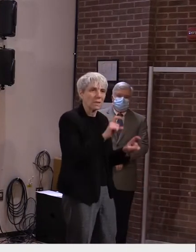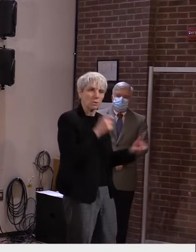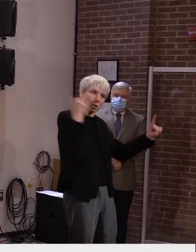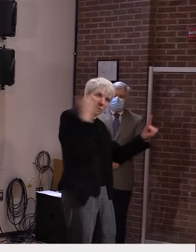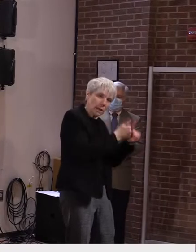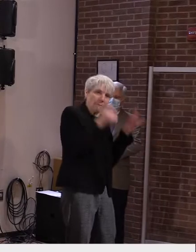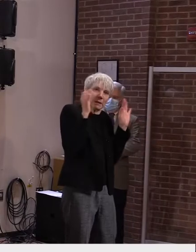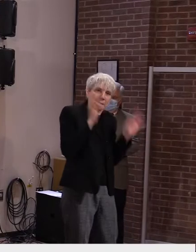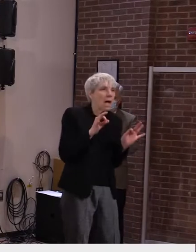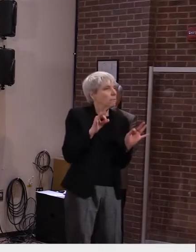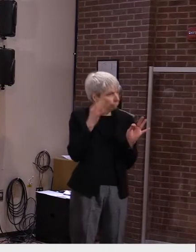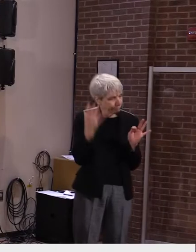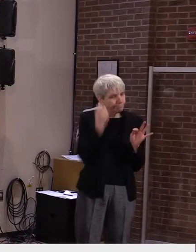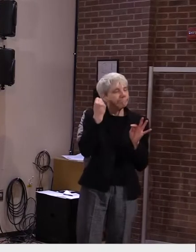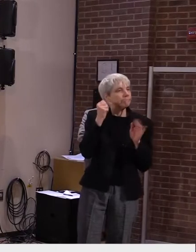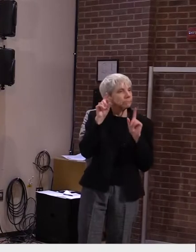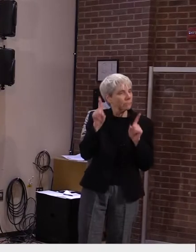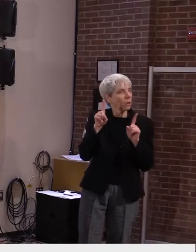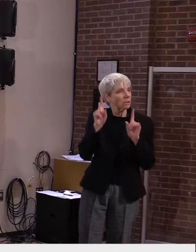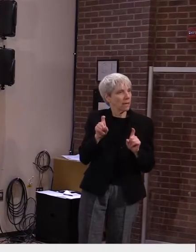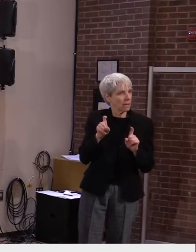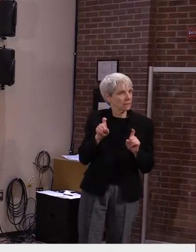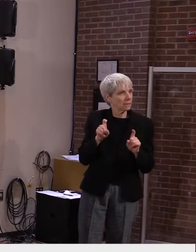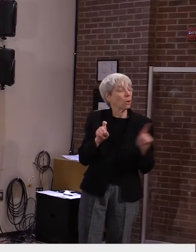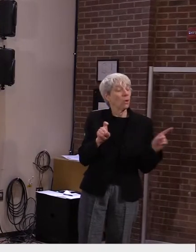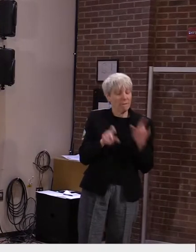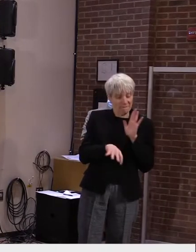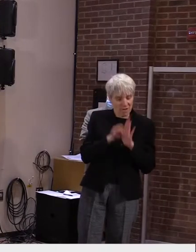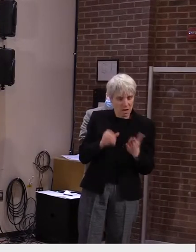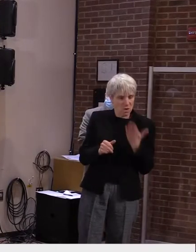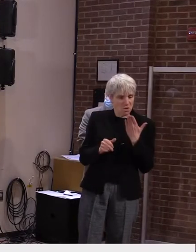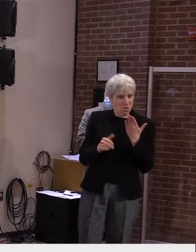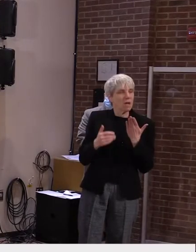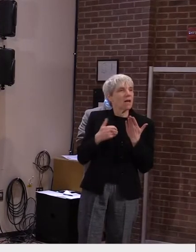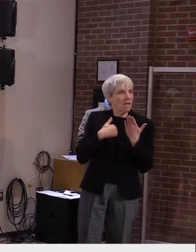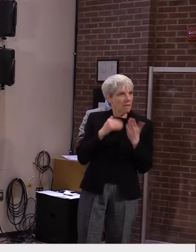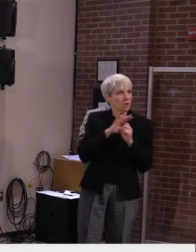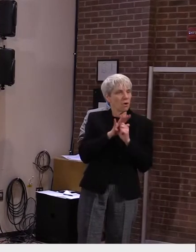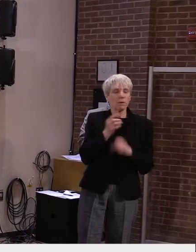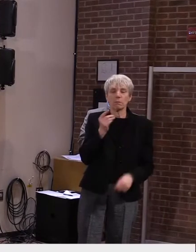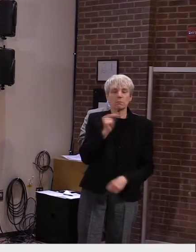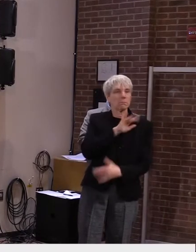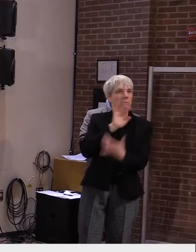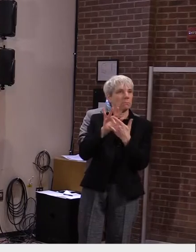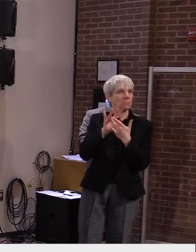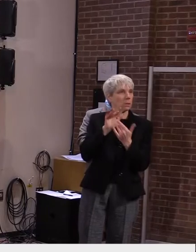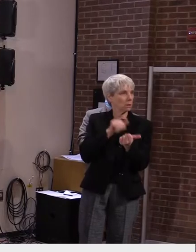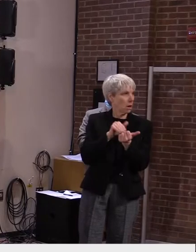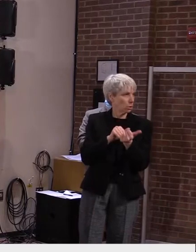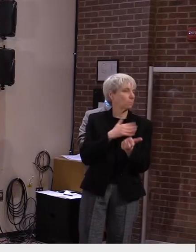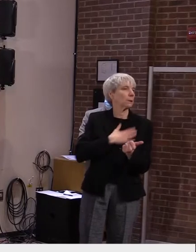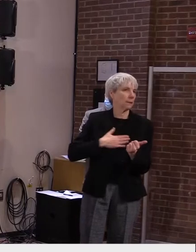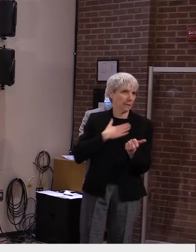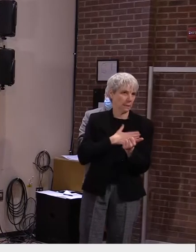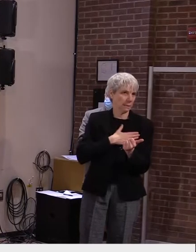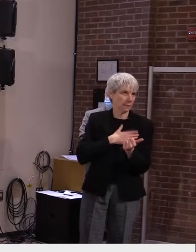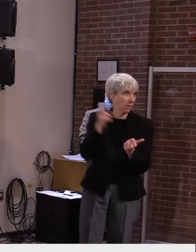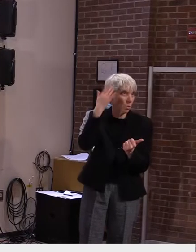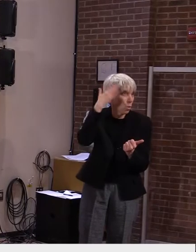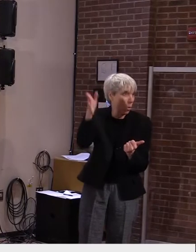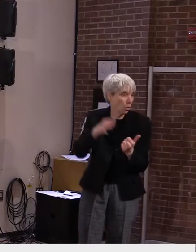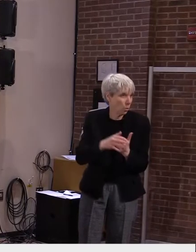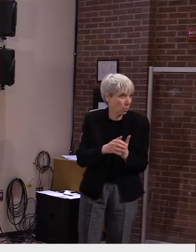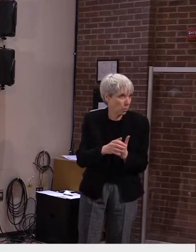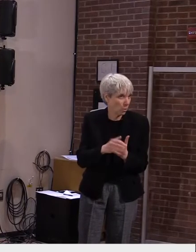to make sure that you get a result and you immediately have a connection. Because if you know that you're in that group where